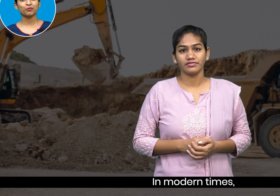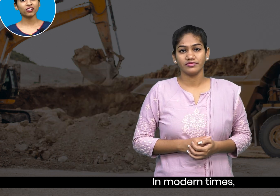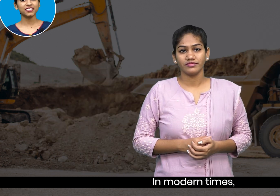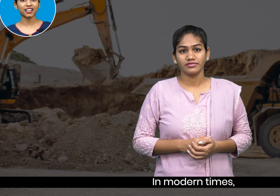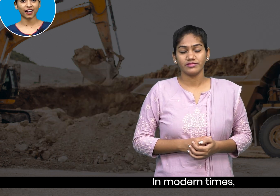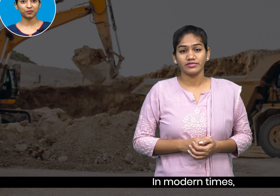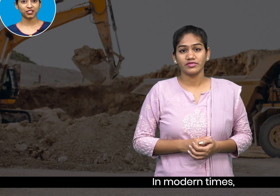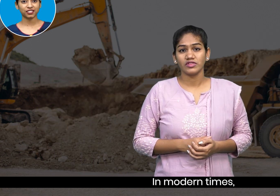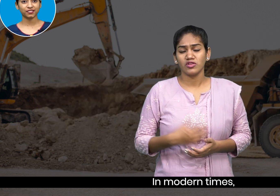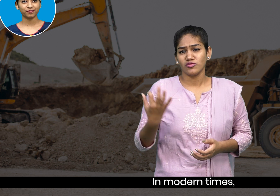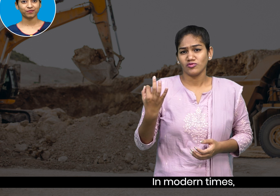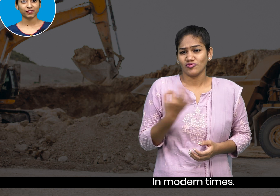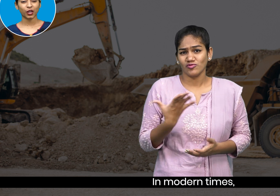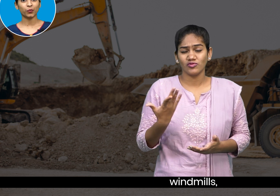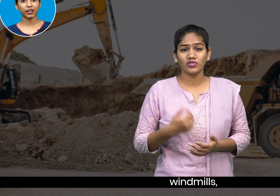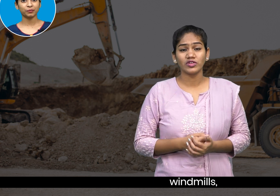In modern times,